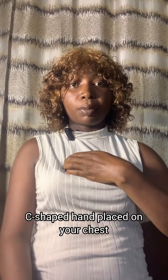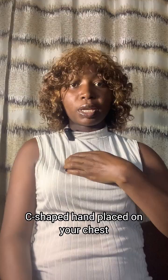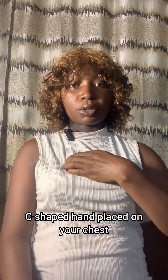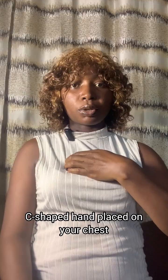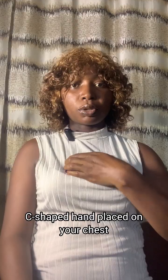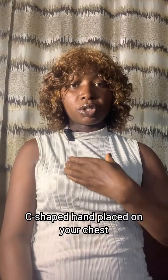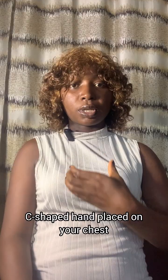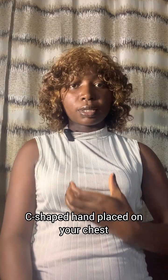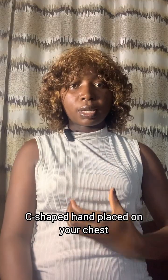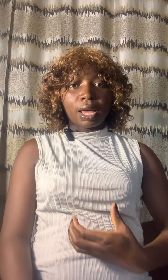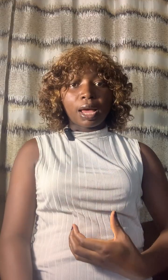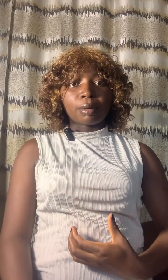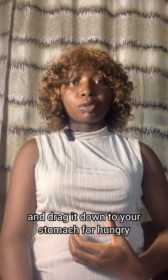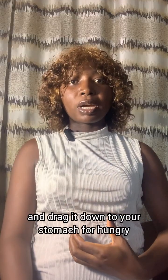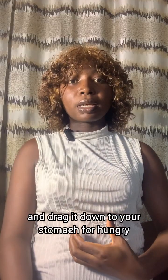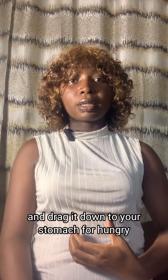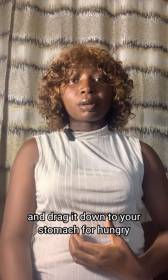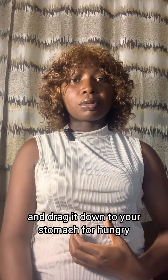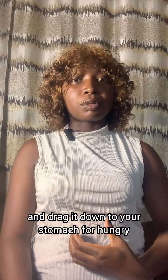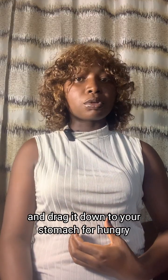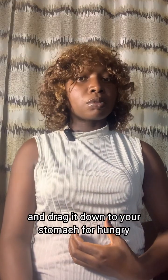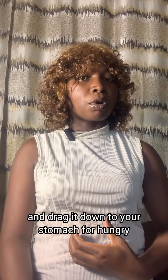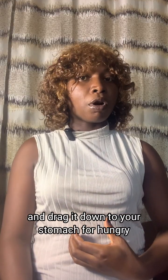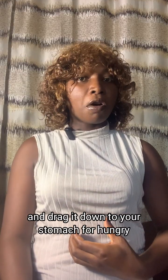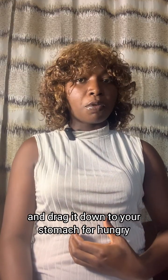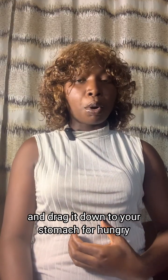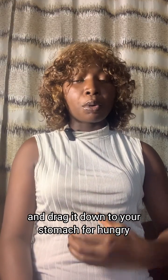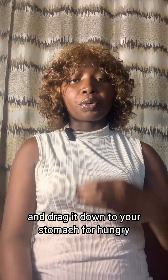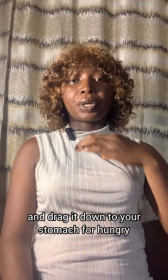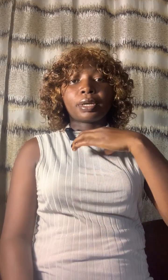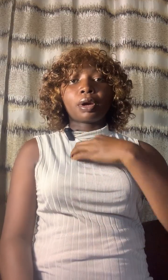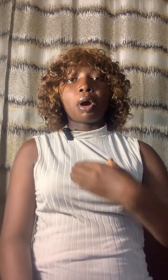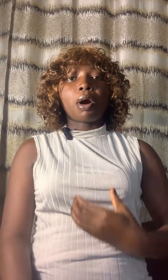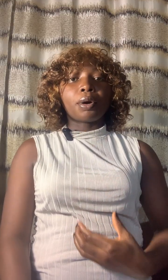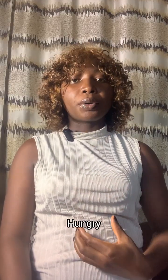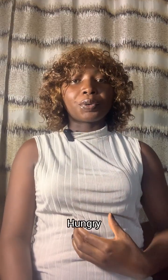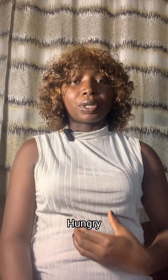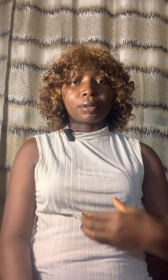placed on your chest and drag it down to your stomach for hungry, hungry.